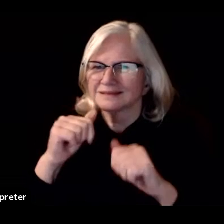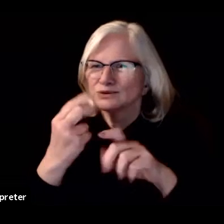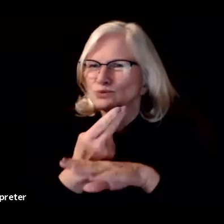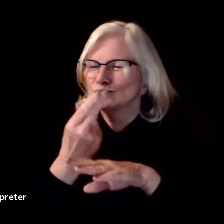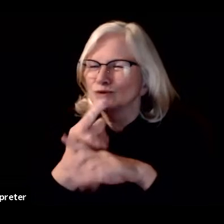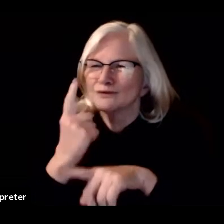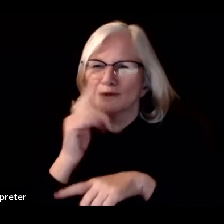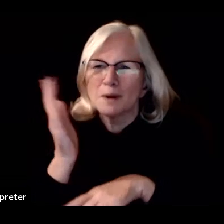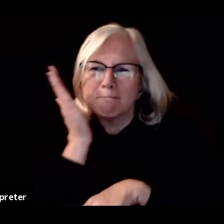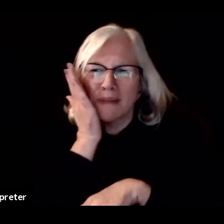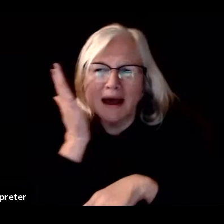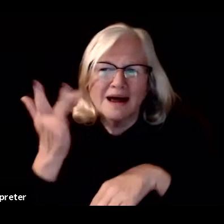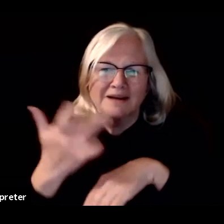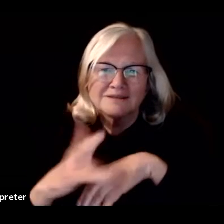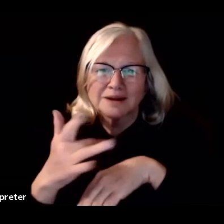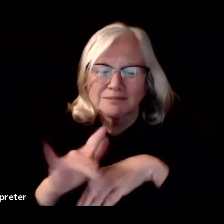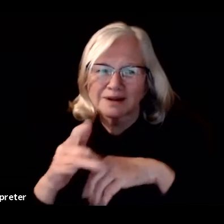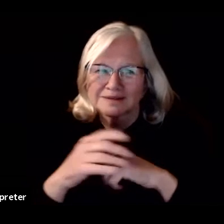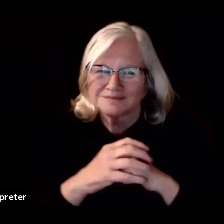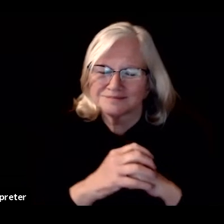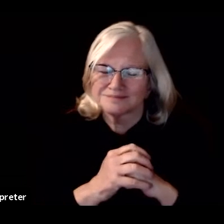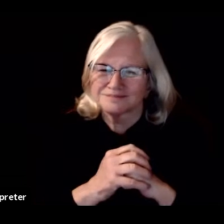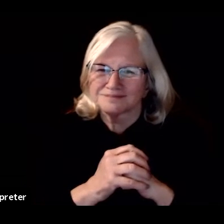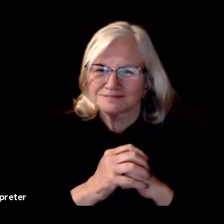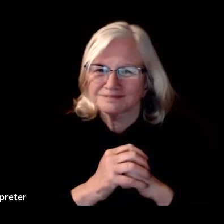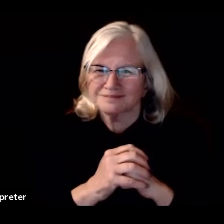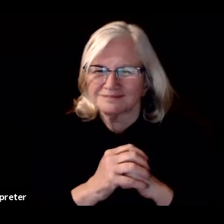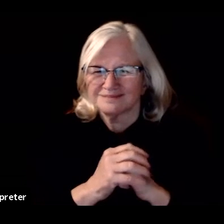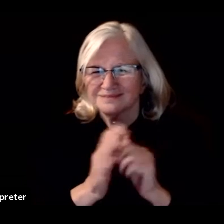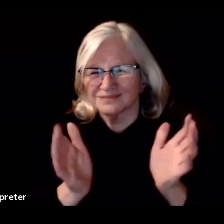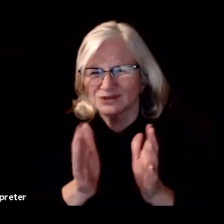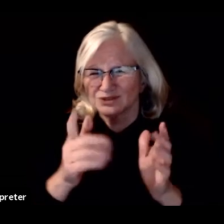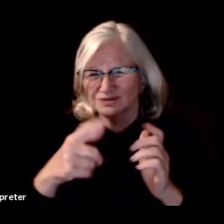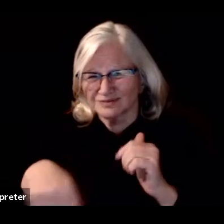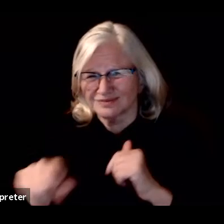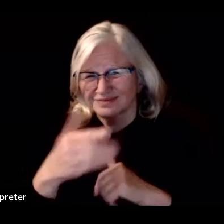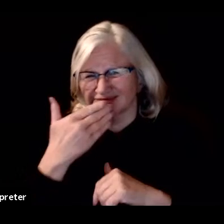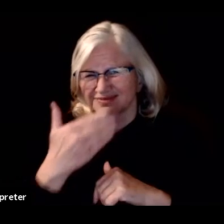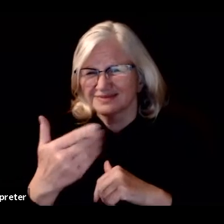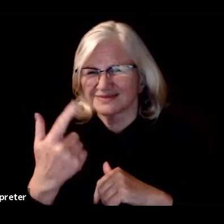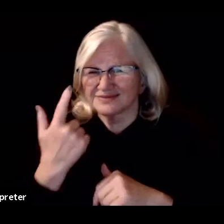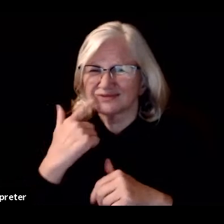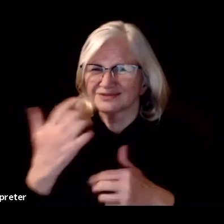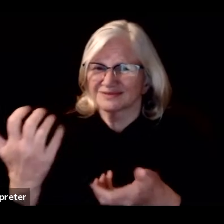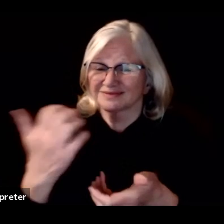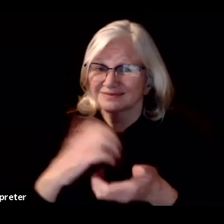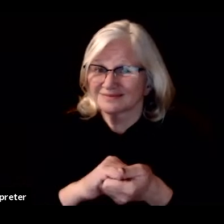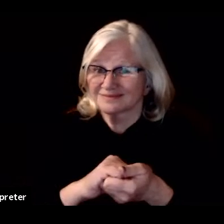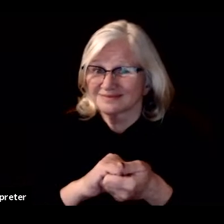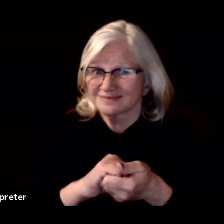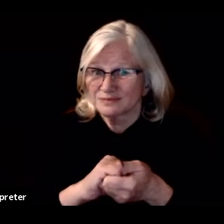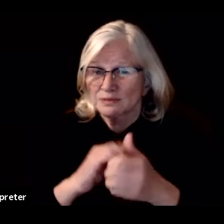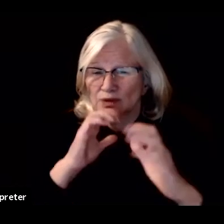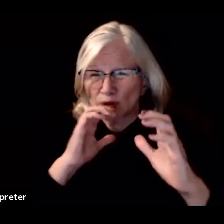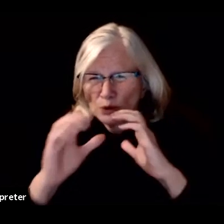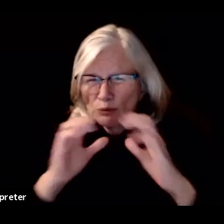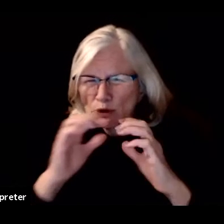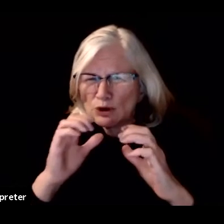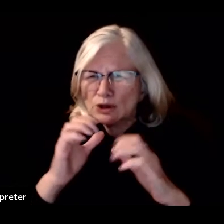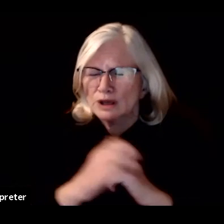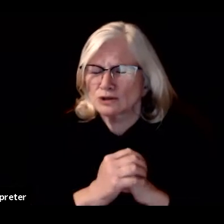for all the collaborating and information sharing they're doing with each other and with us. And we're certainly going to